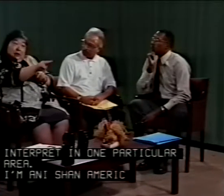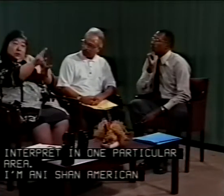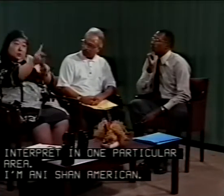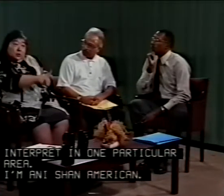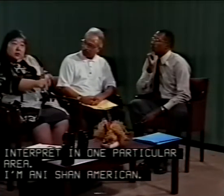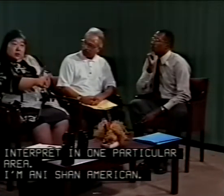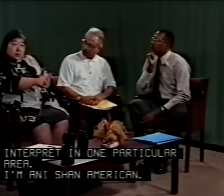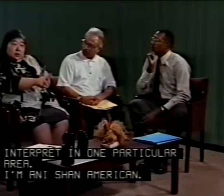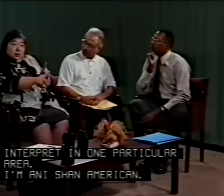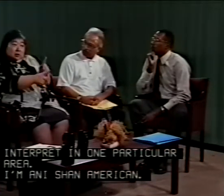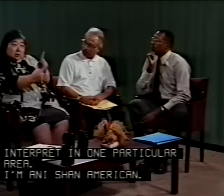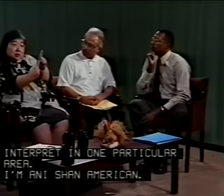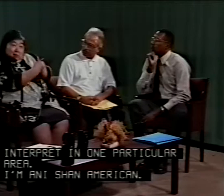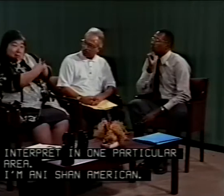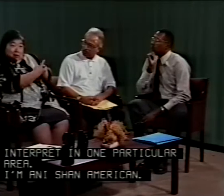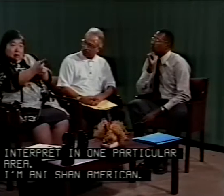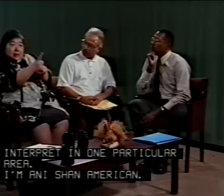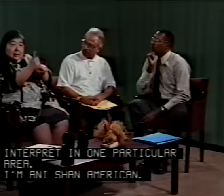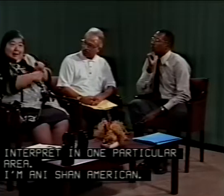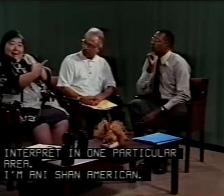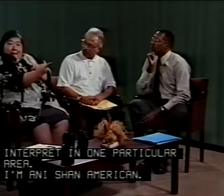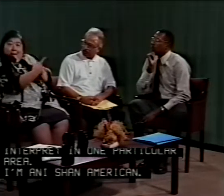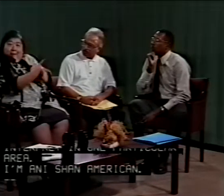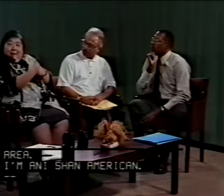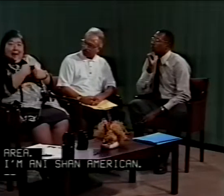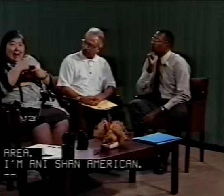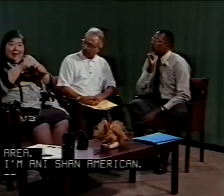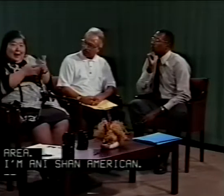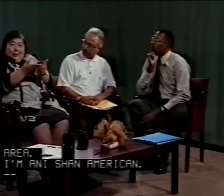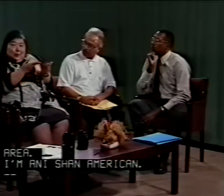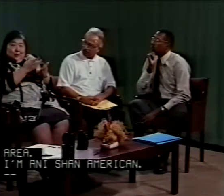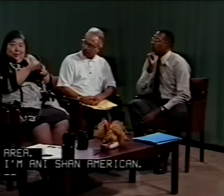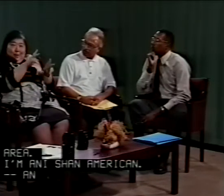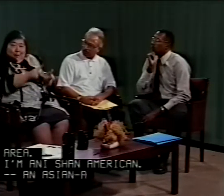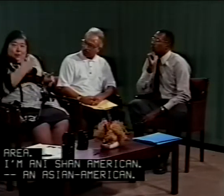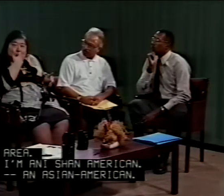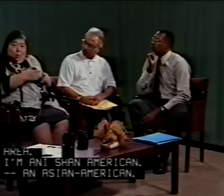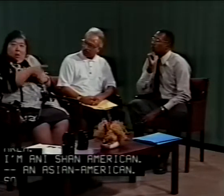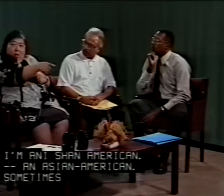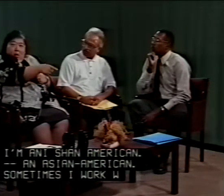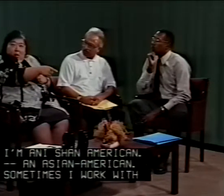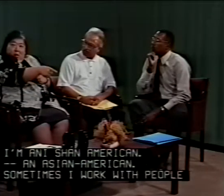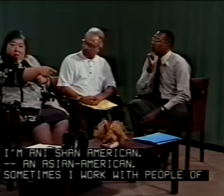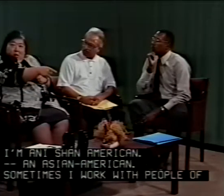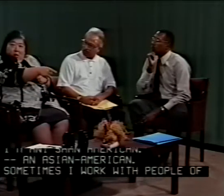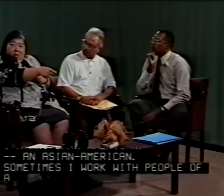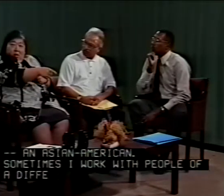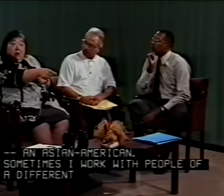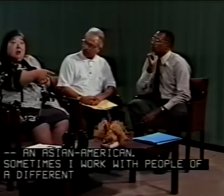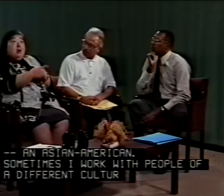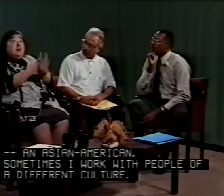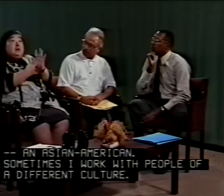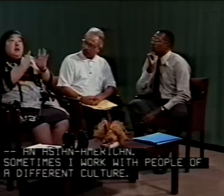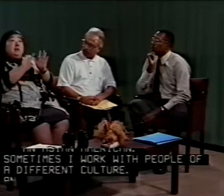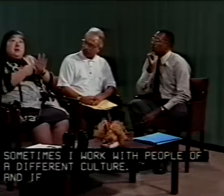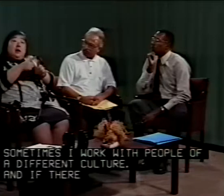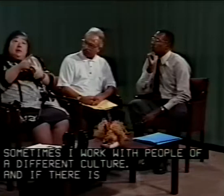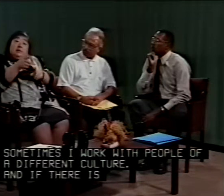Sometimes I work with people of a different culture. And if there's a clash, I can't serve them well.